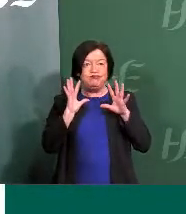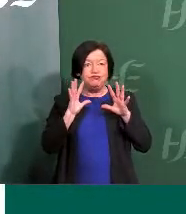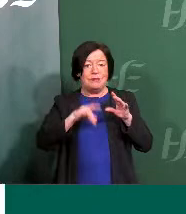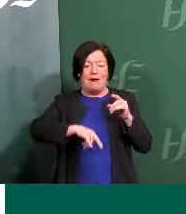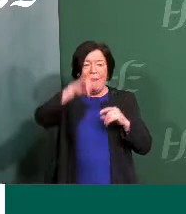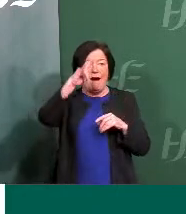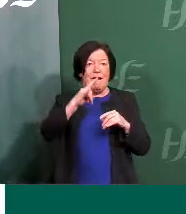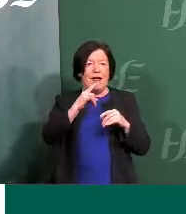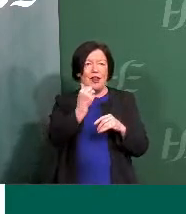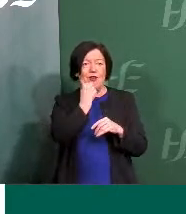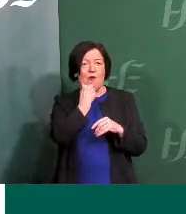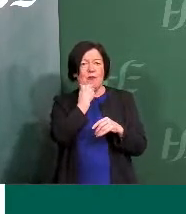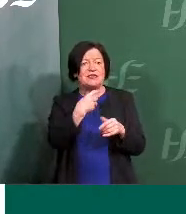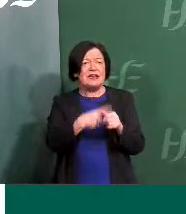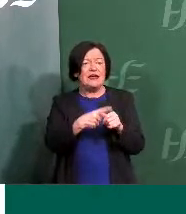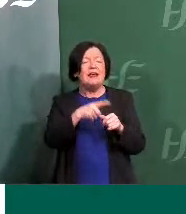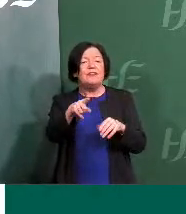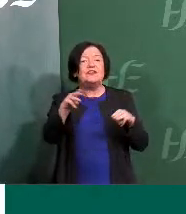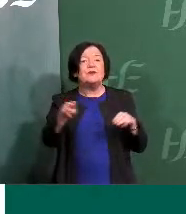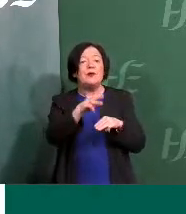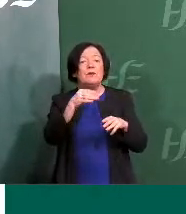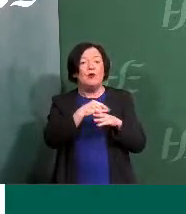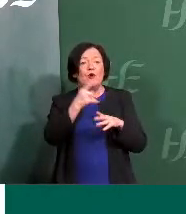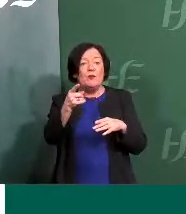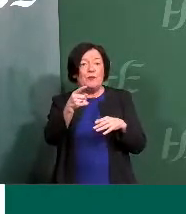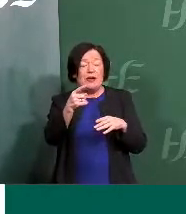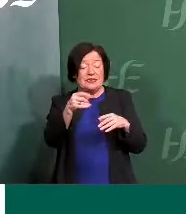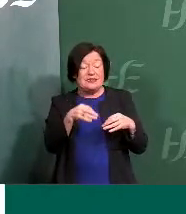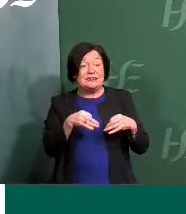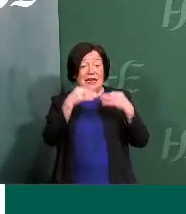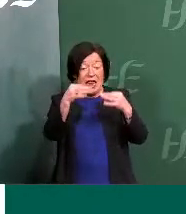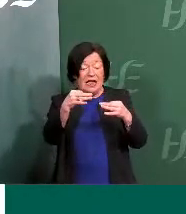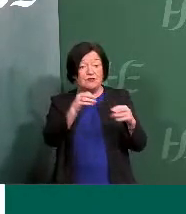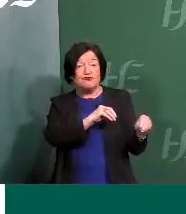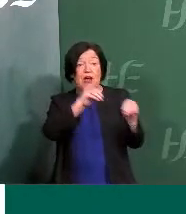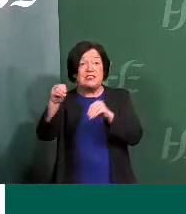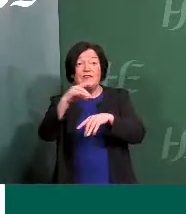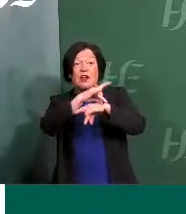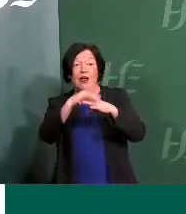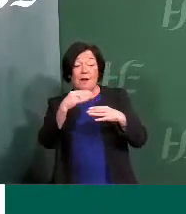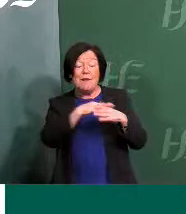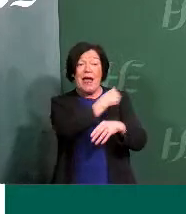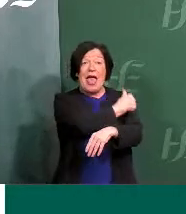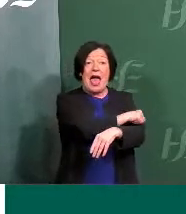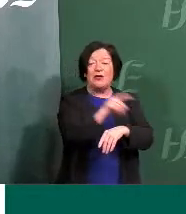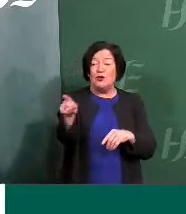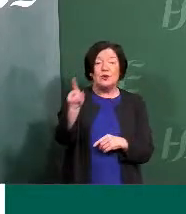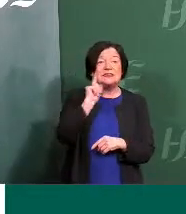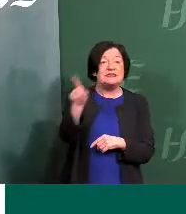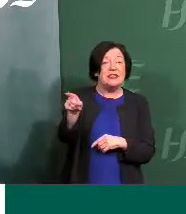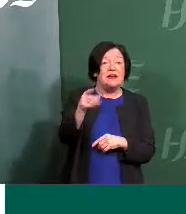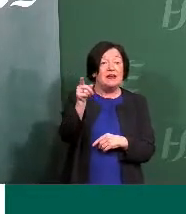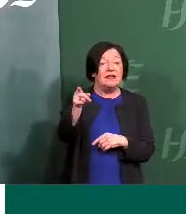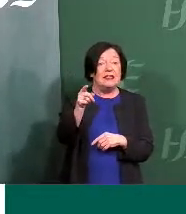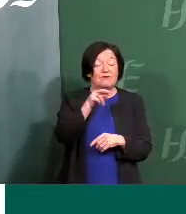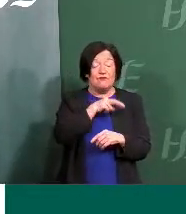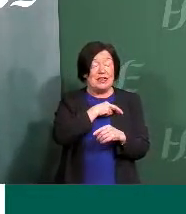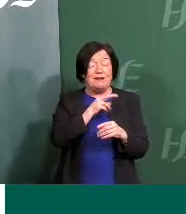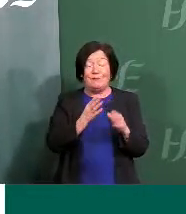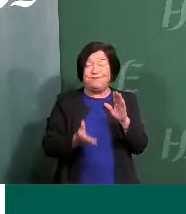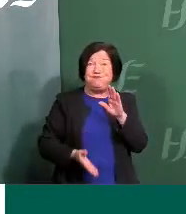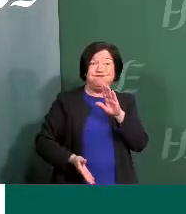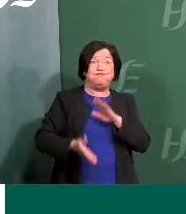activity. So these are people who are being relayed and transferred to hospital by ambulance. And you can see that it sits really off the